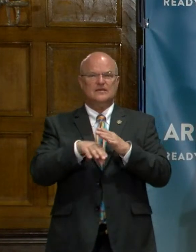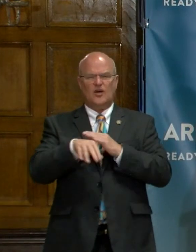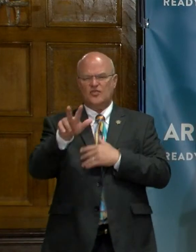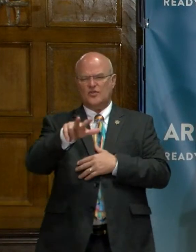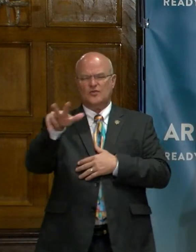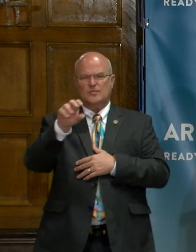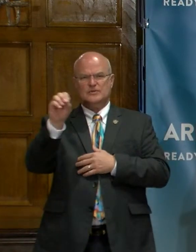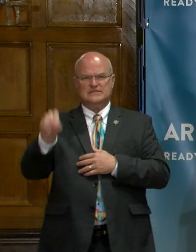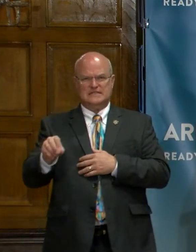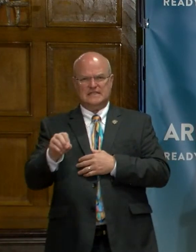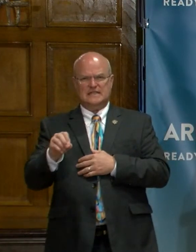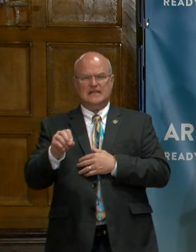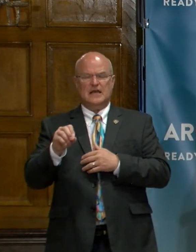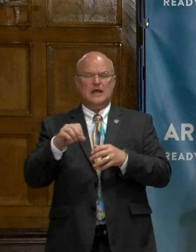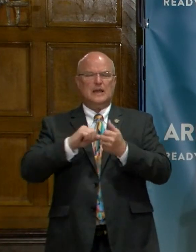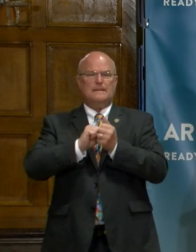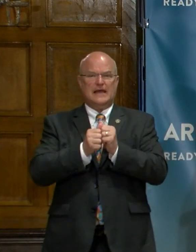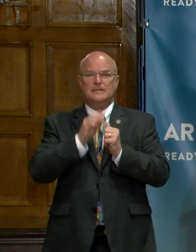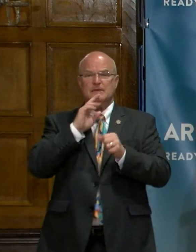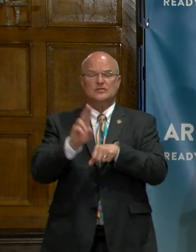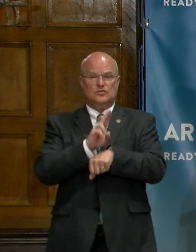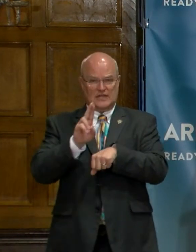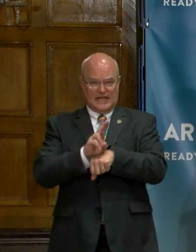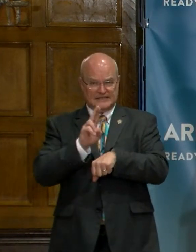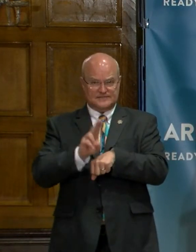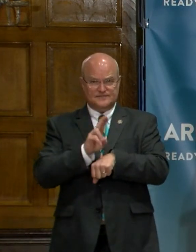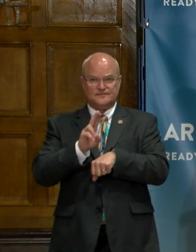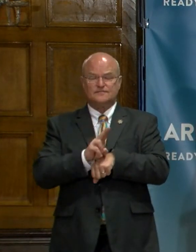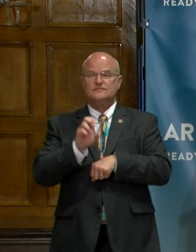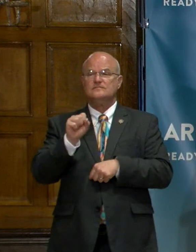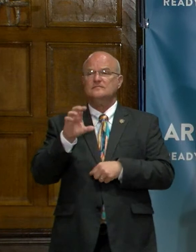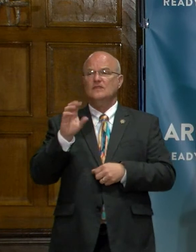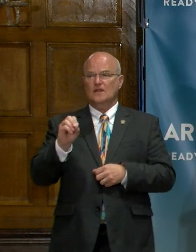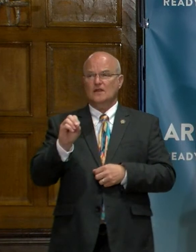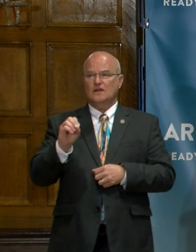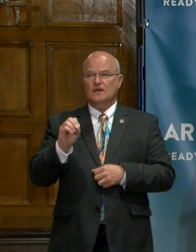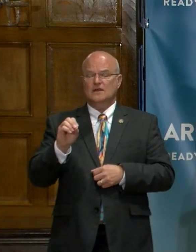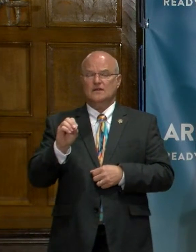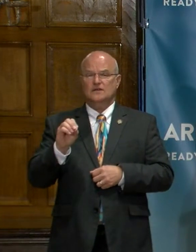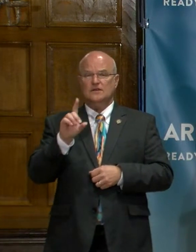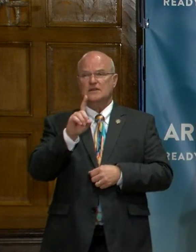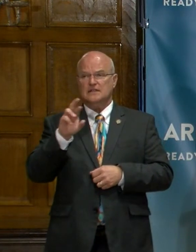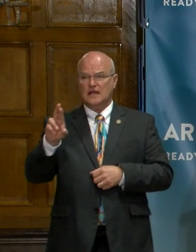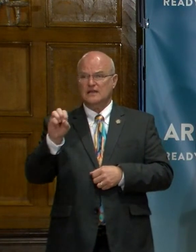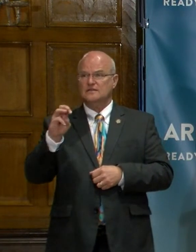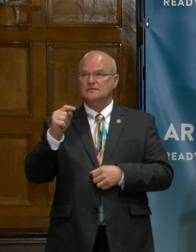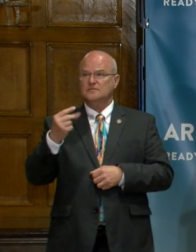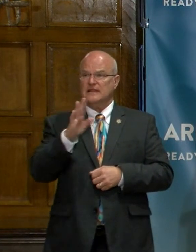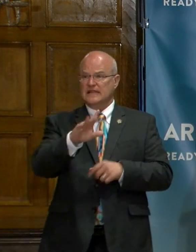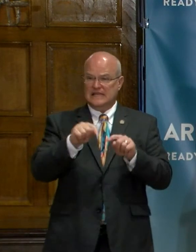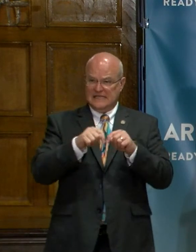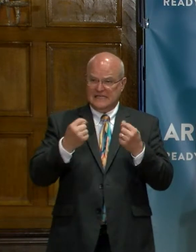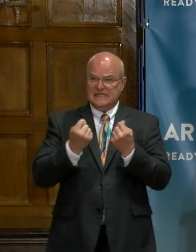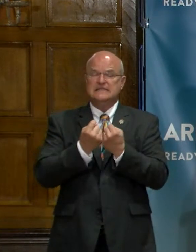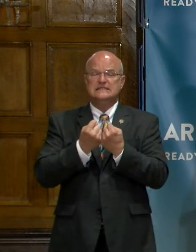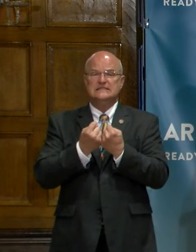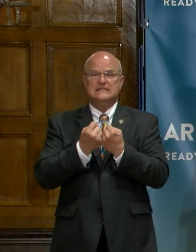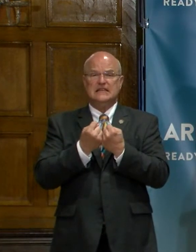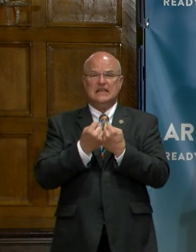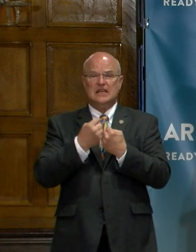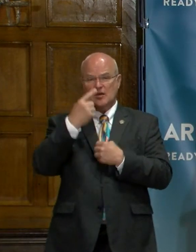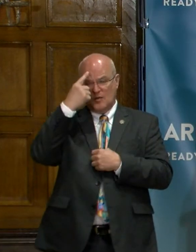occupancy, or 33% of capacity being utilized. And so Dr. Smith and his team,